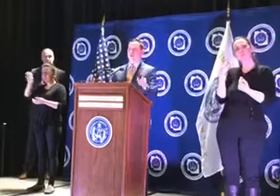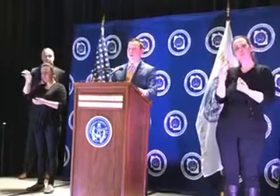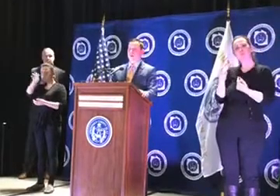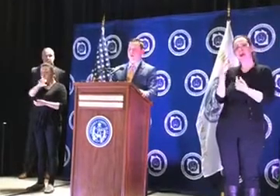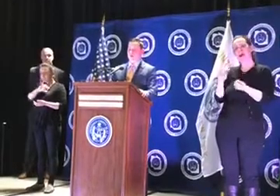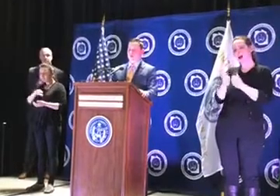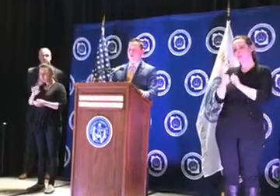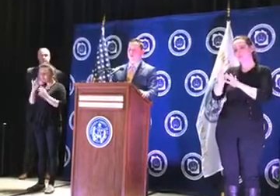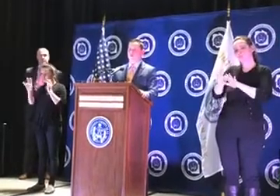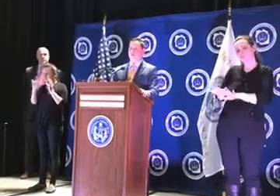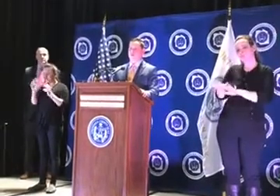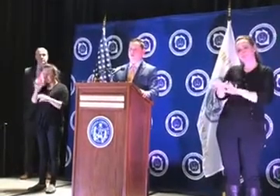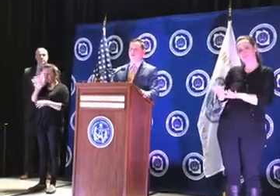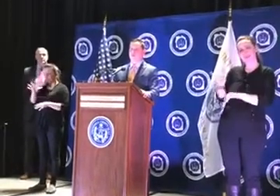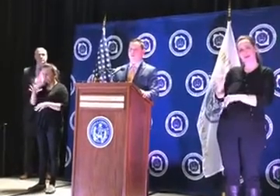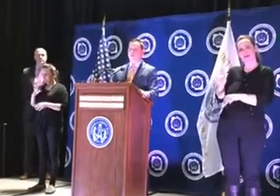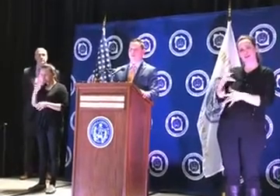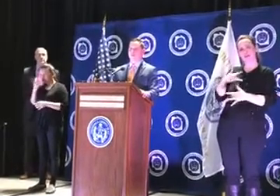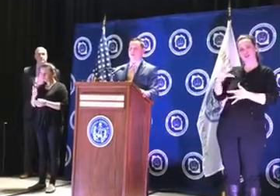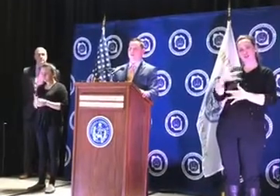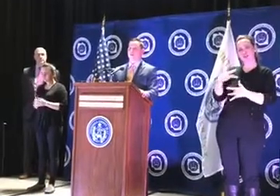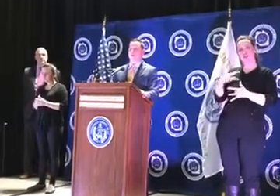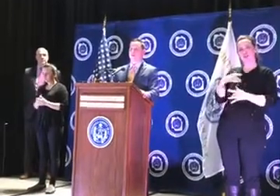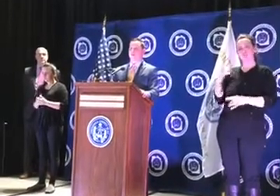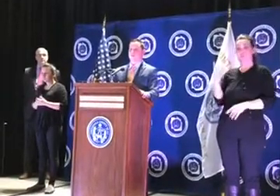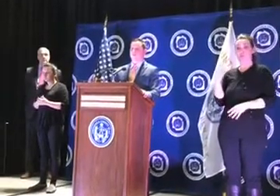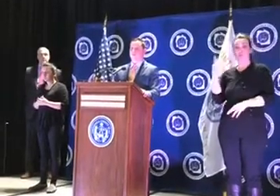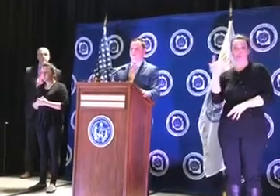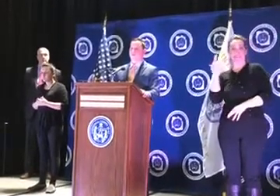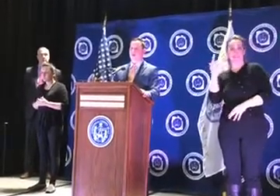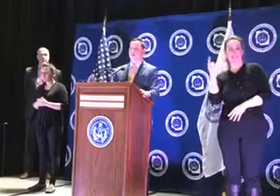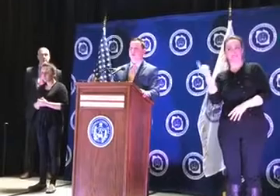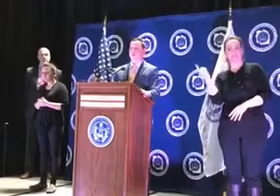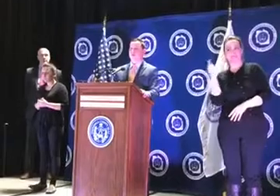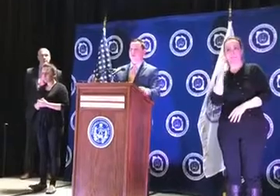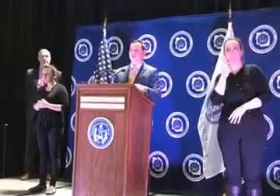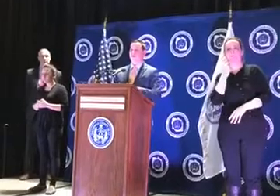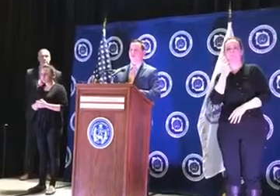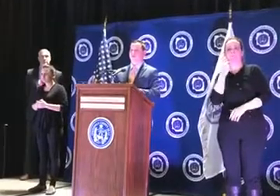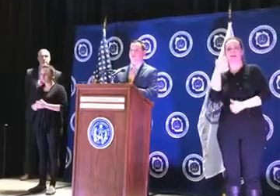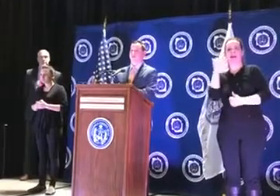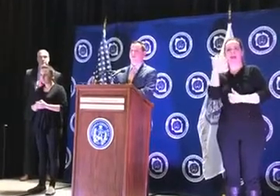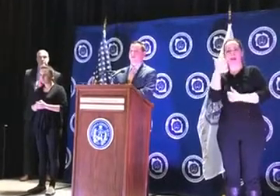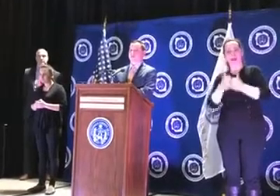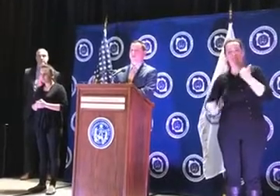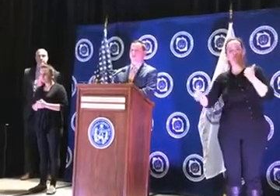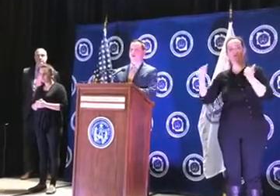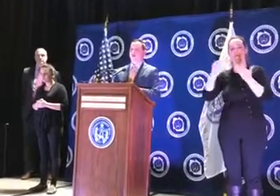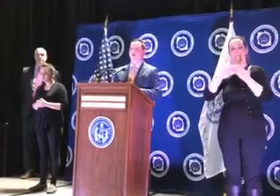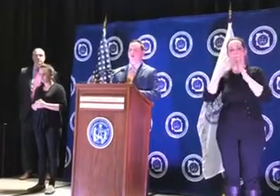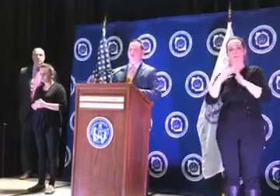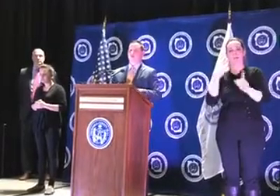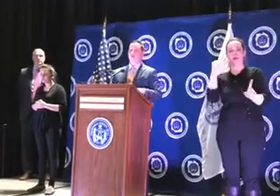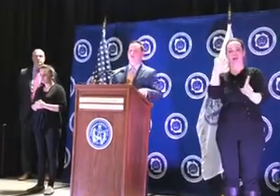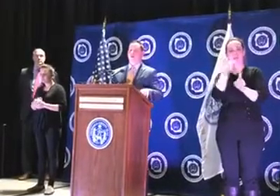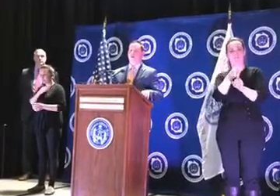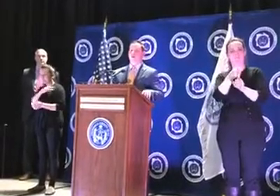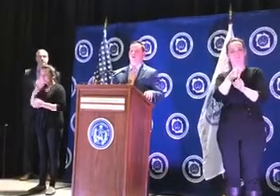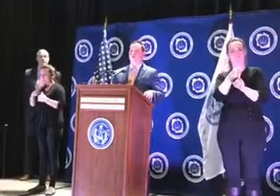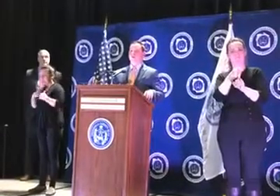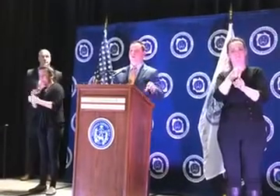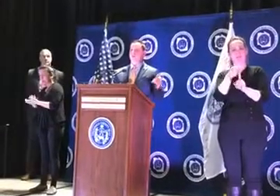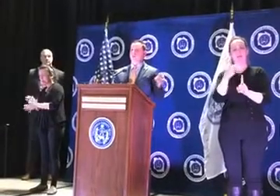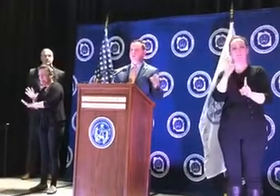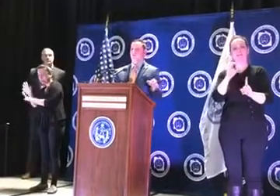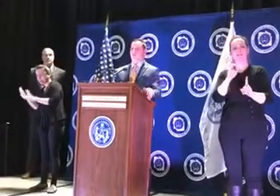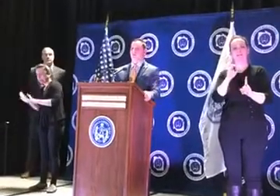One, to get away from the stigma that this isn't in my community, okay, and to take the social distancing serious. Two, other